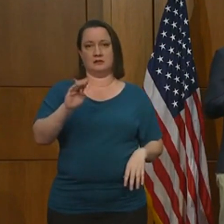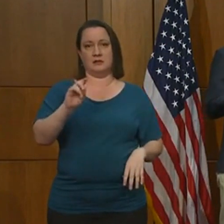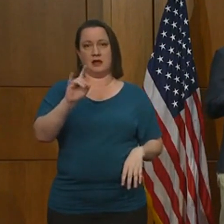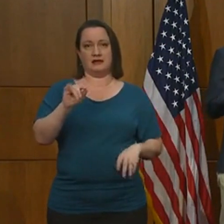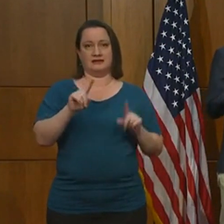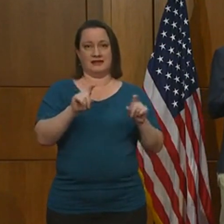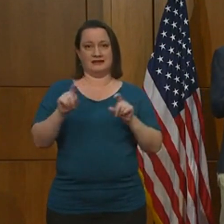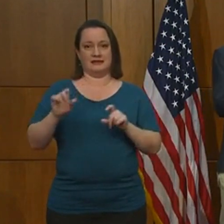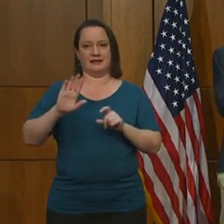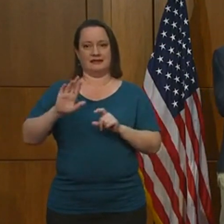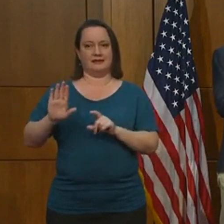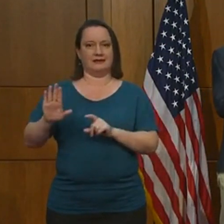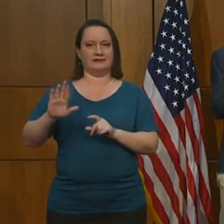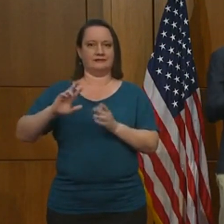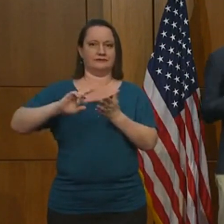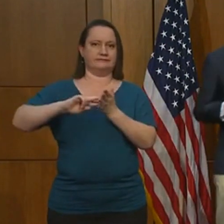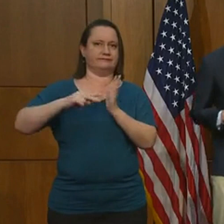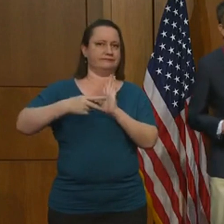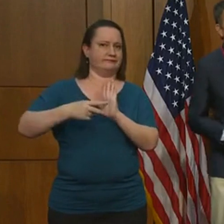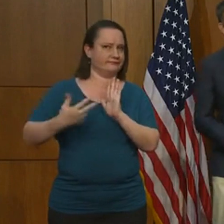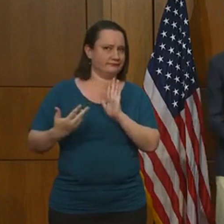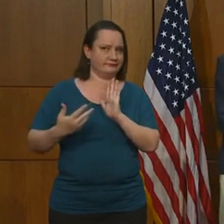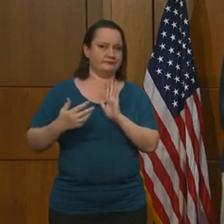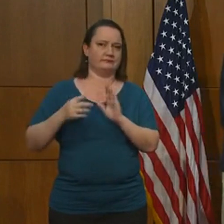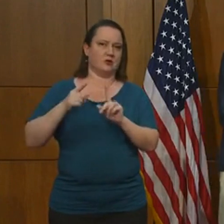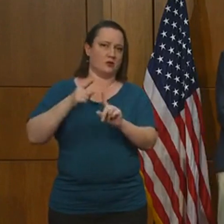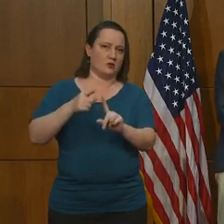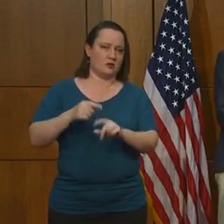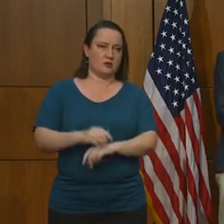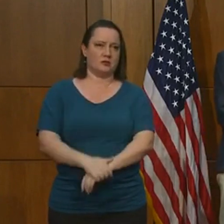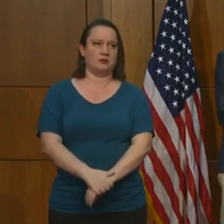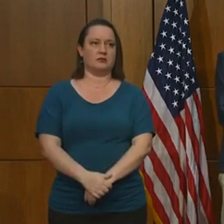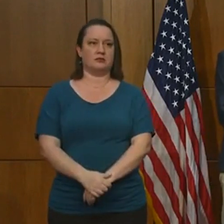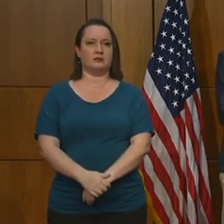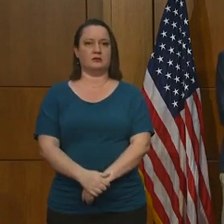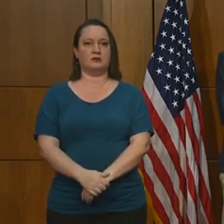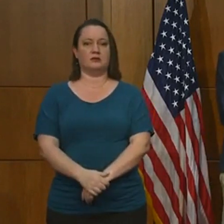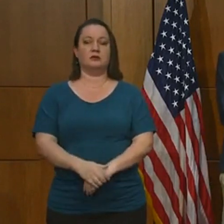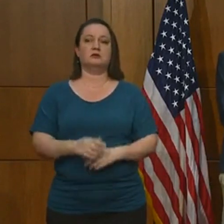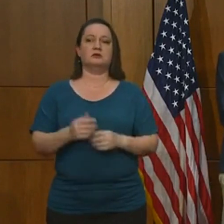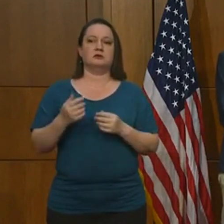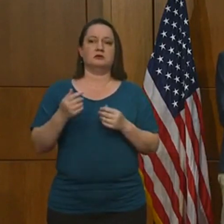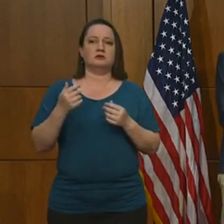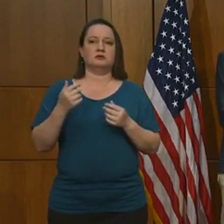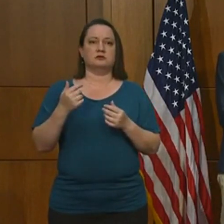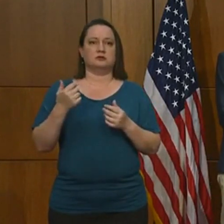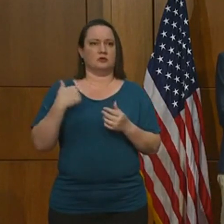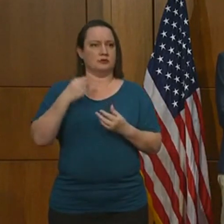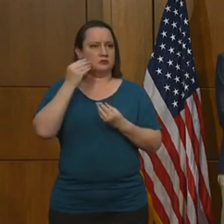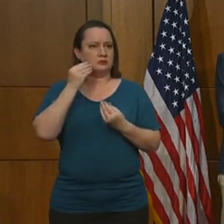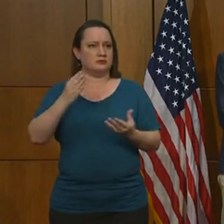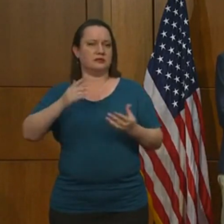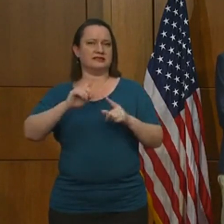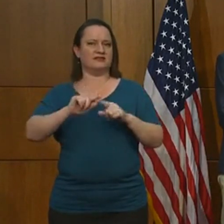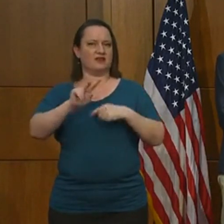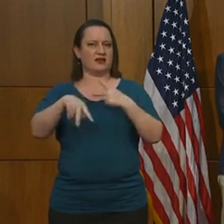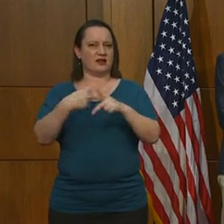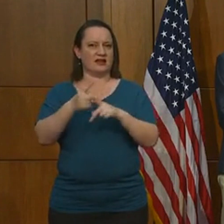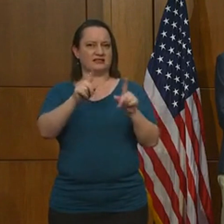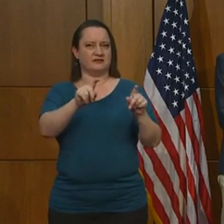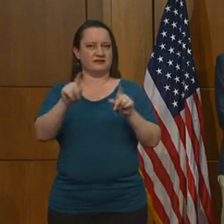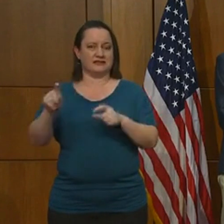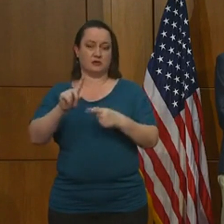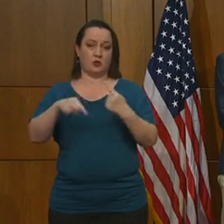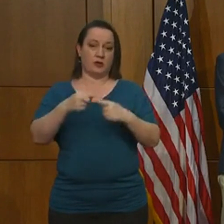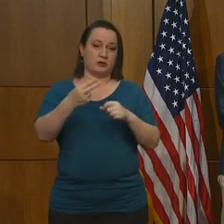essentially. The first thing I'll say is there's some information about the different kinds of tests and when they should be used and how they can